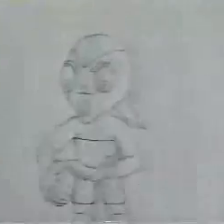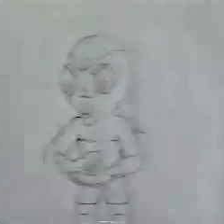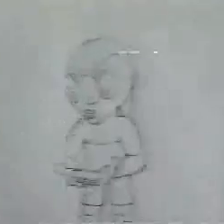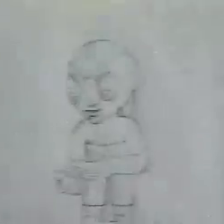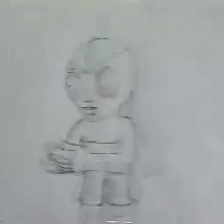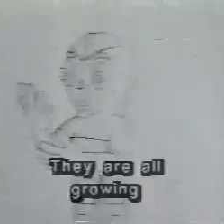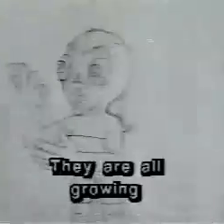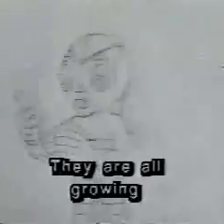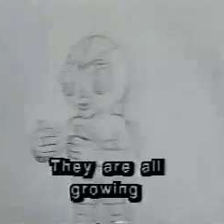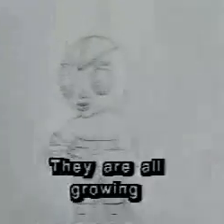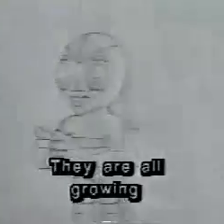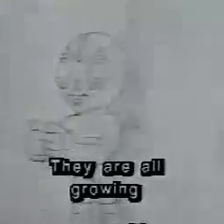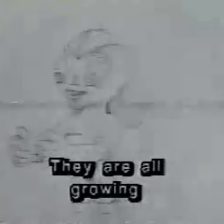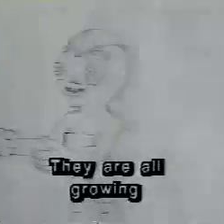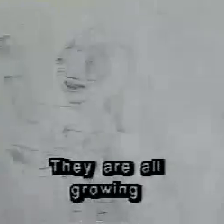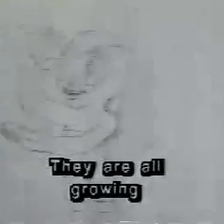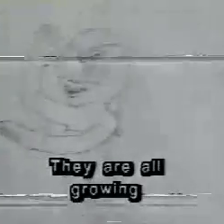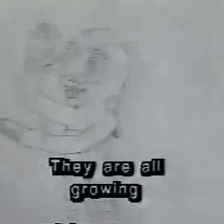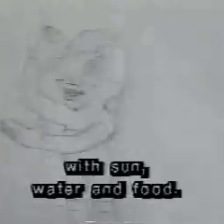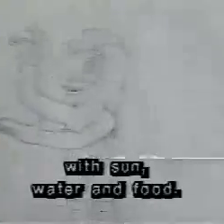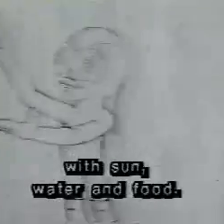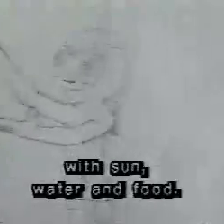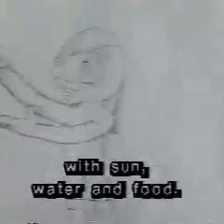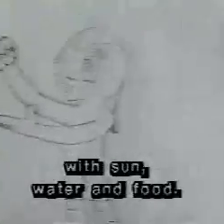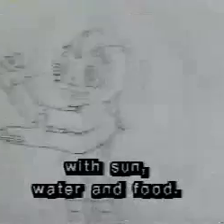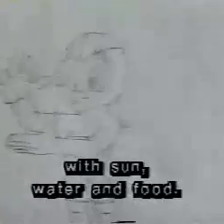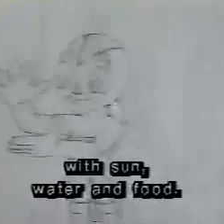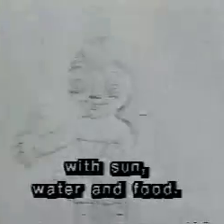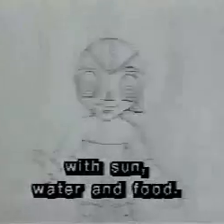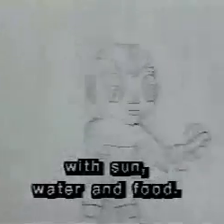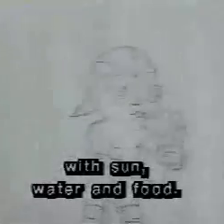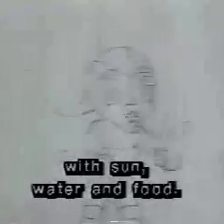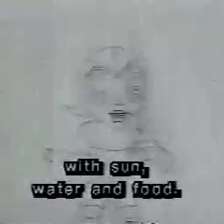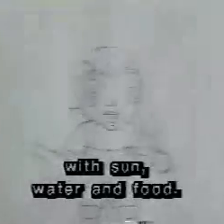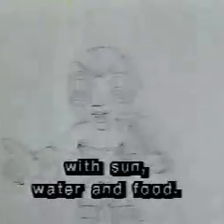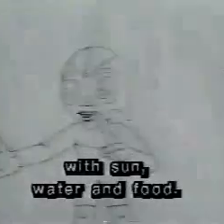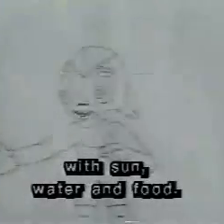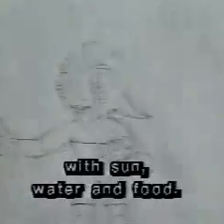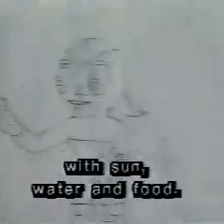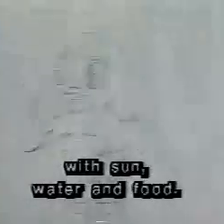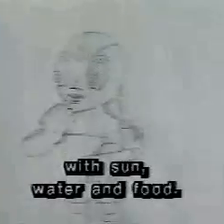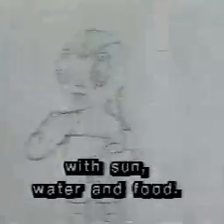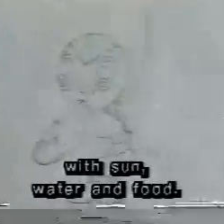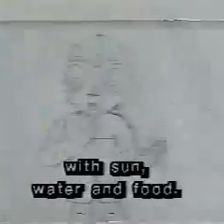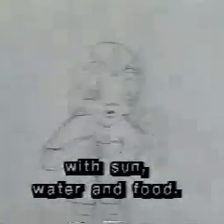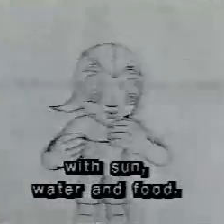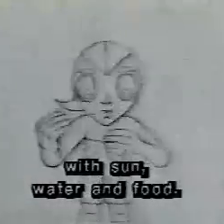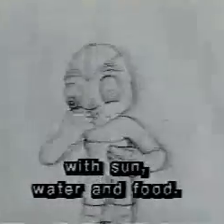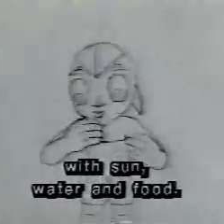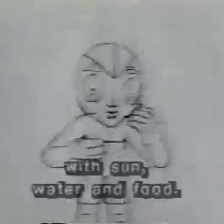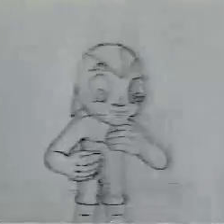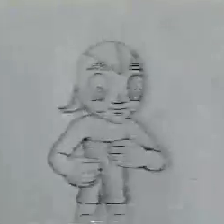They are all growing with sun, water, and food.